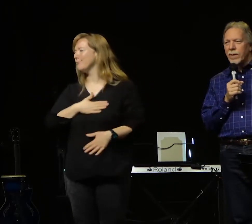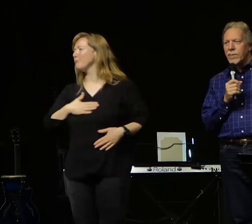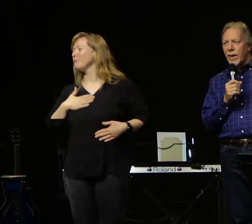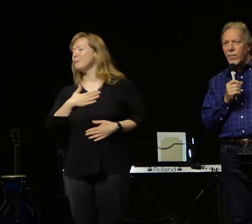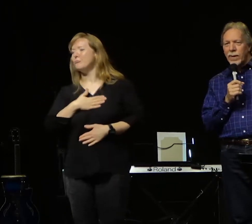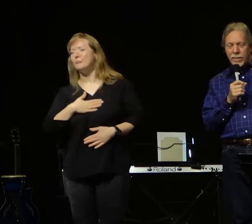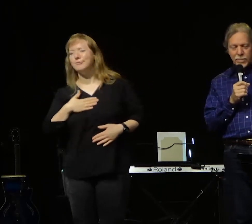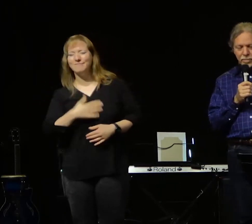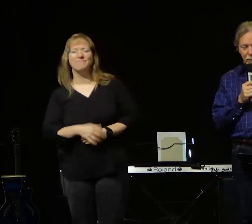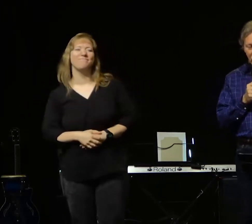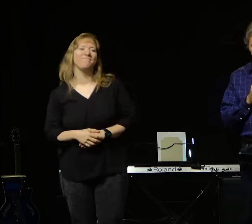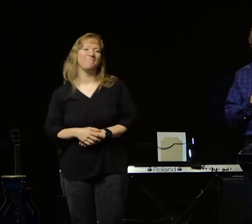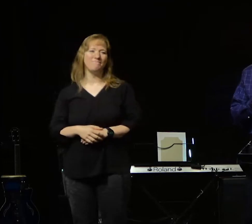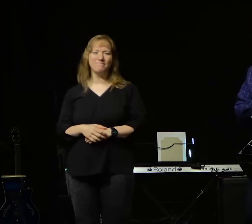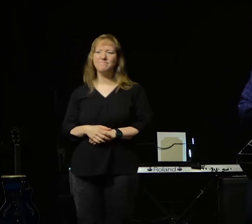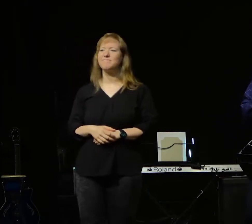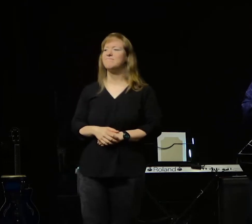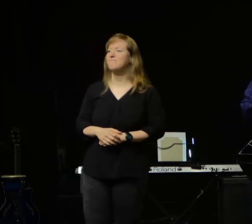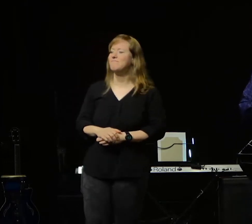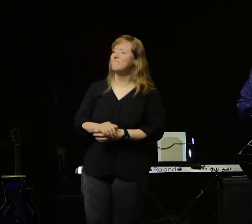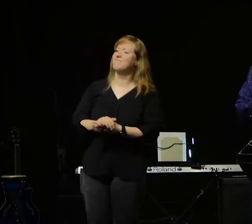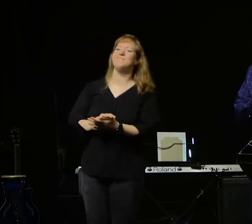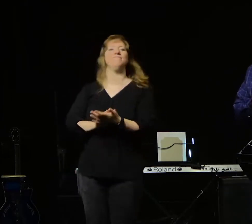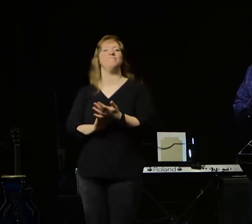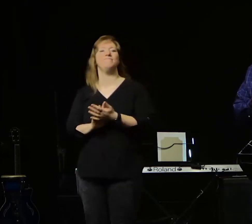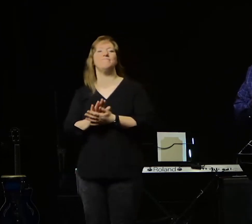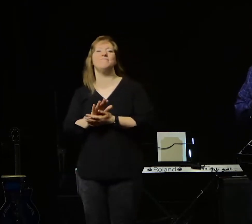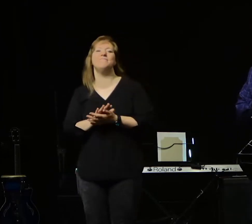have a good time with it.